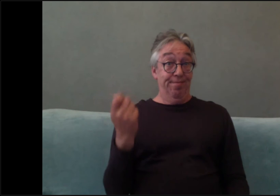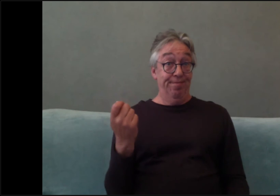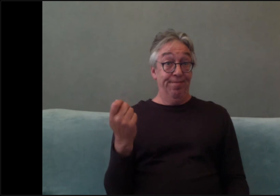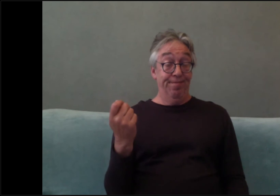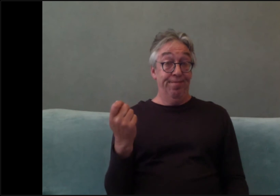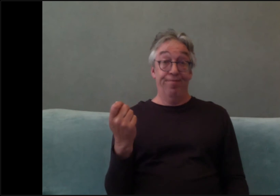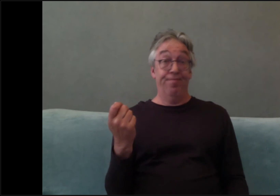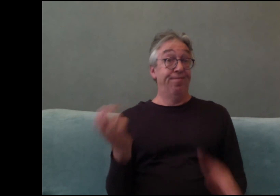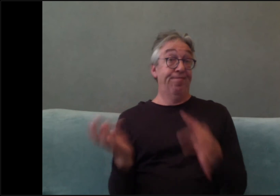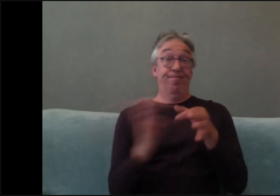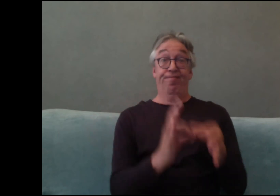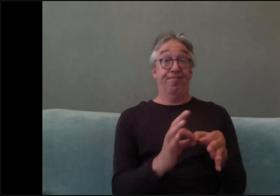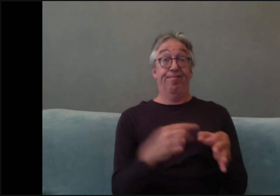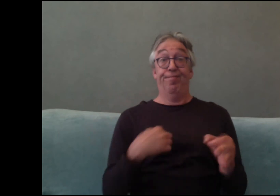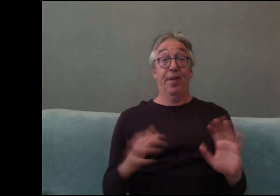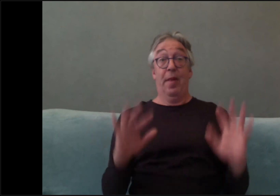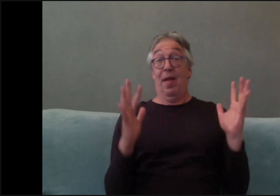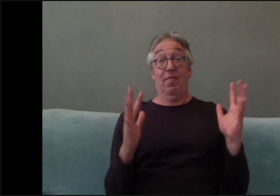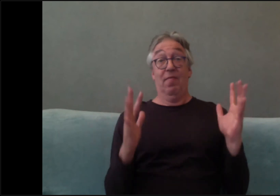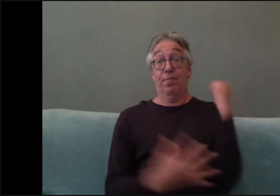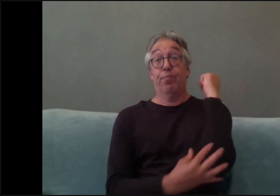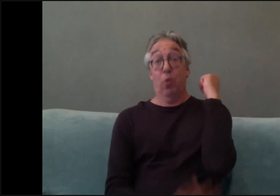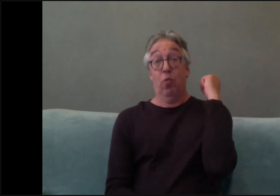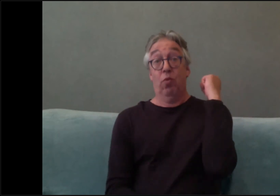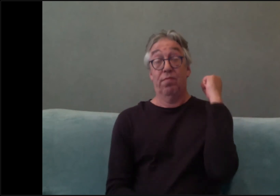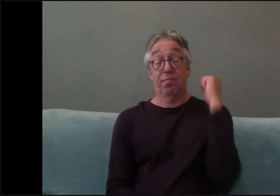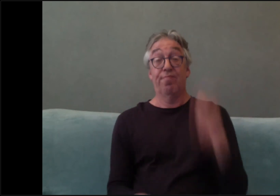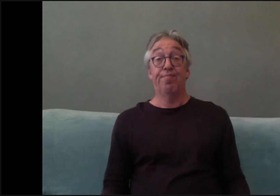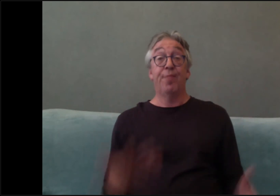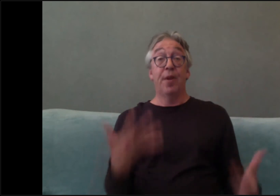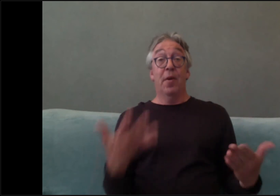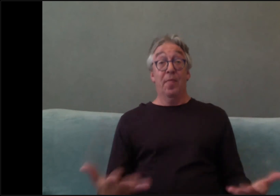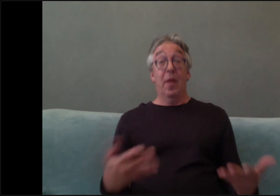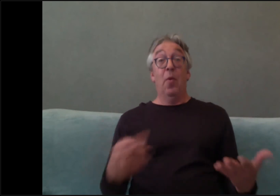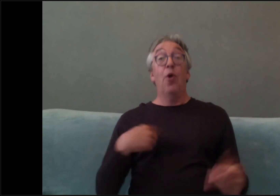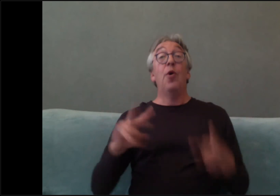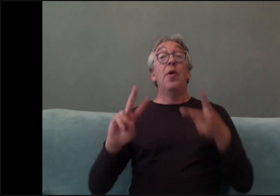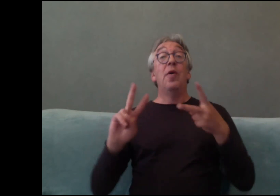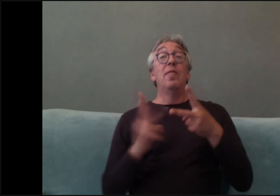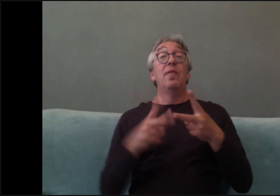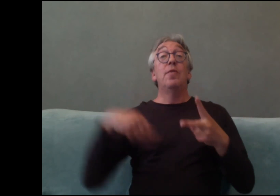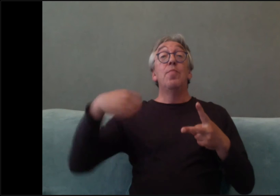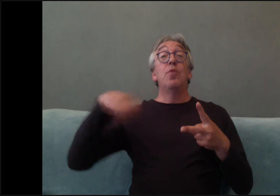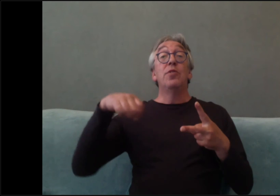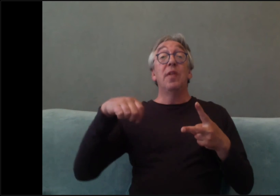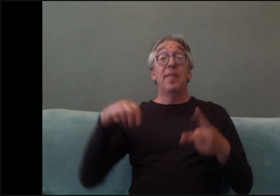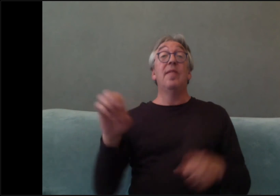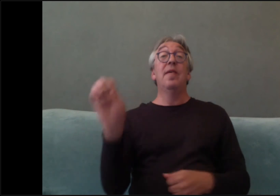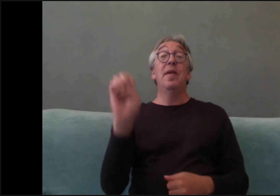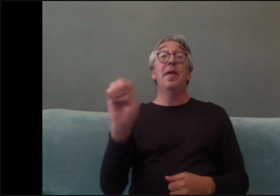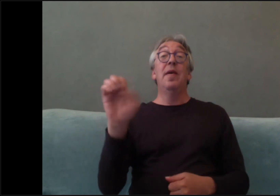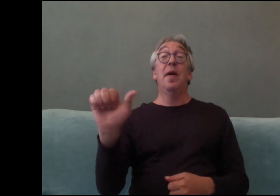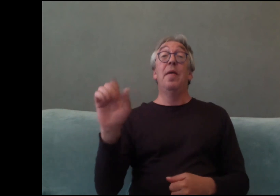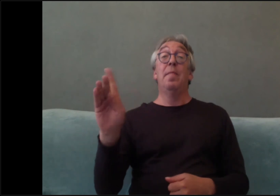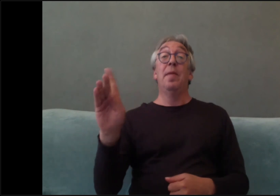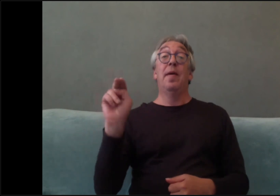here today I am as a vice president for the European Anti-Poverty Network, which is the largest independent network